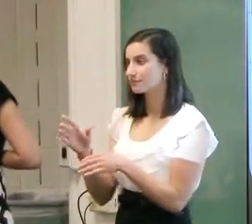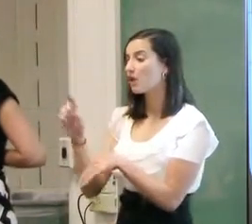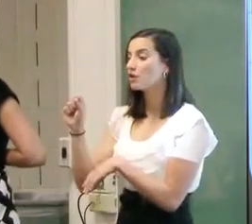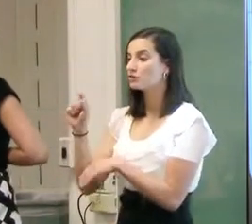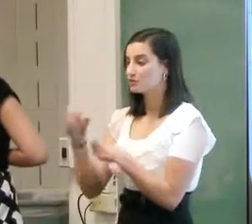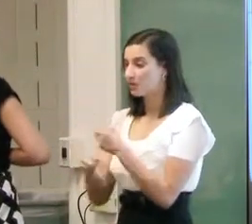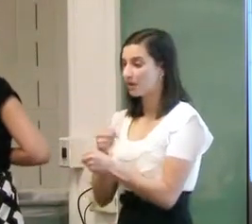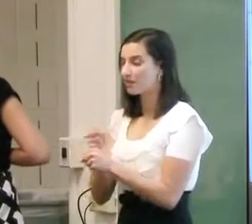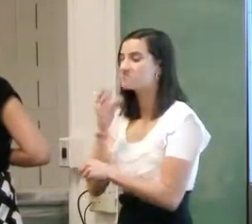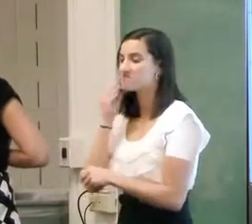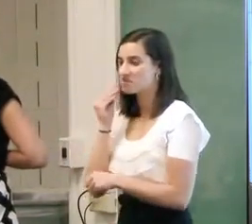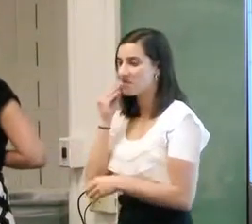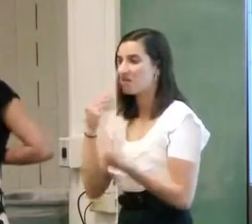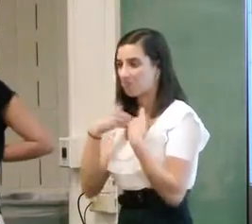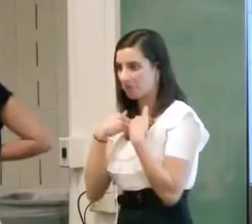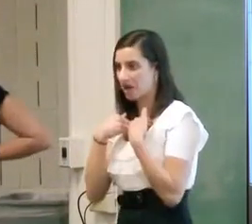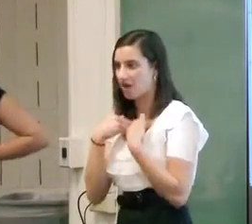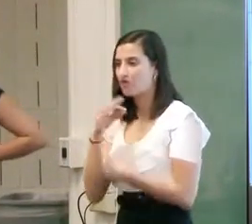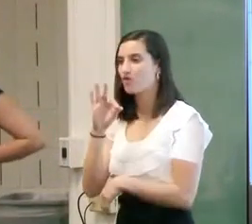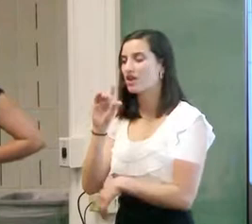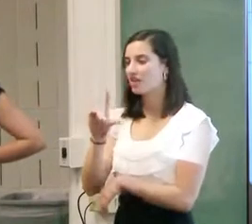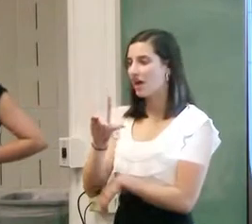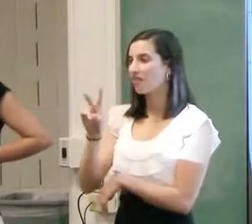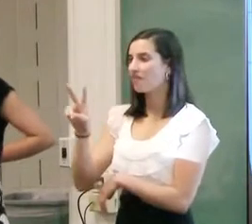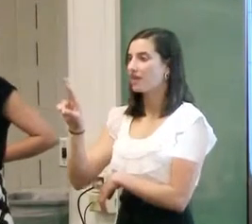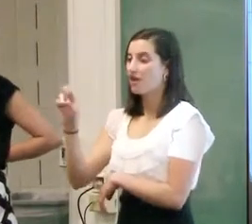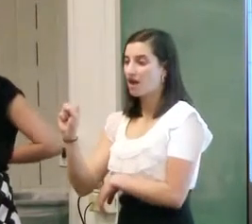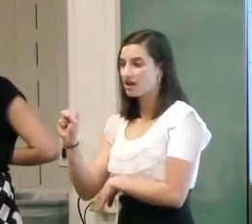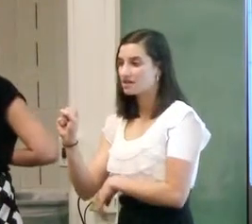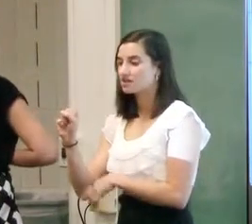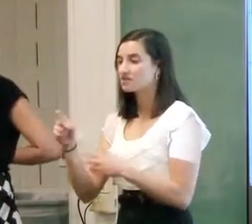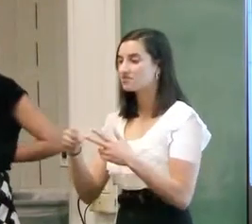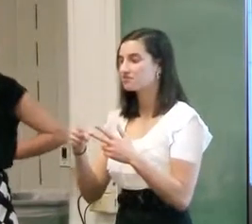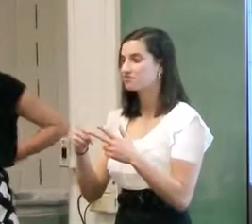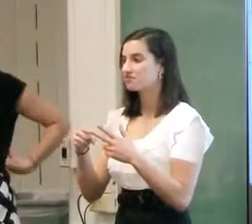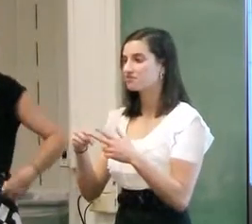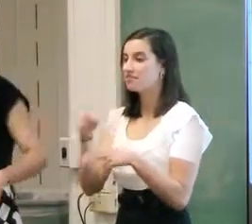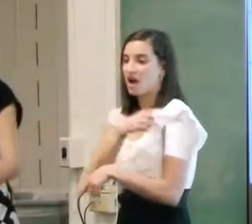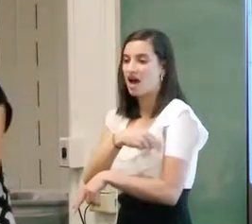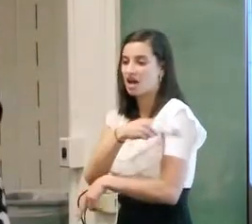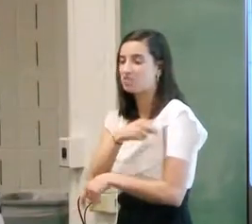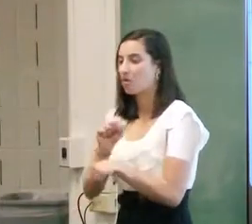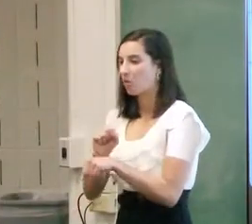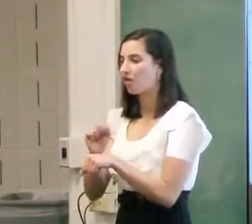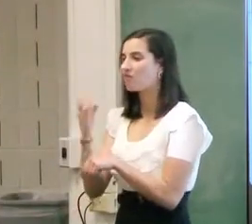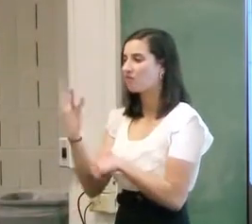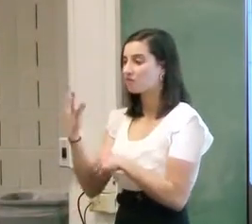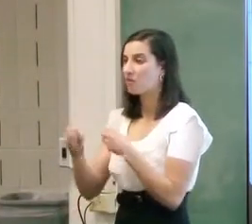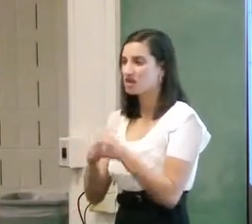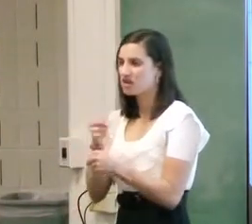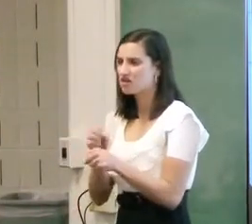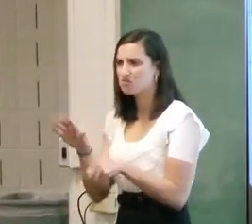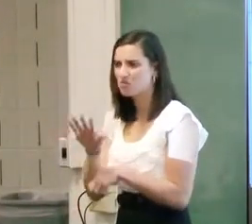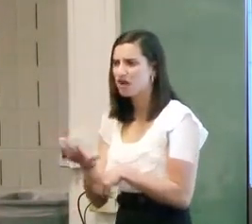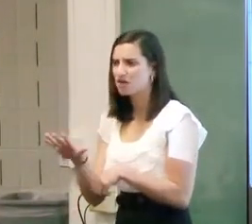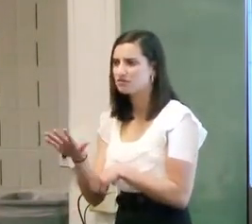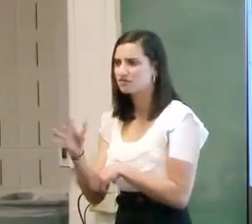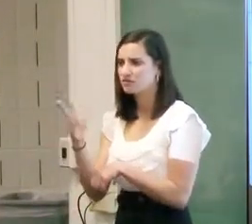20 years experience. She's worked freelance, BRS, and also has been working at the hospital for 4 years. Around 4 years